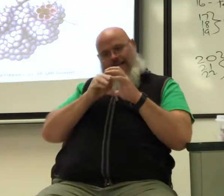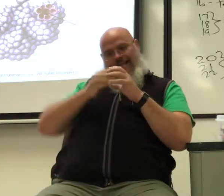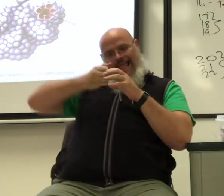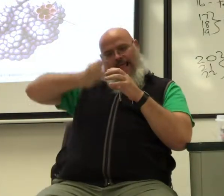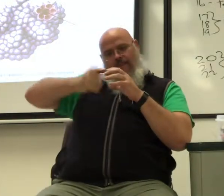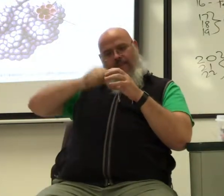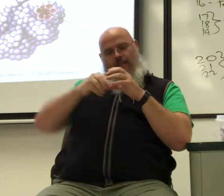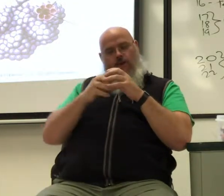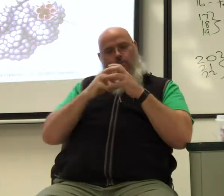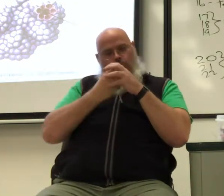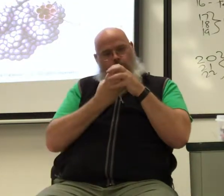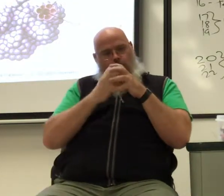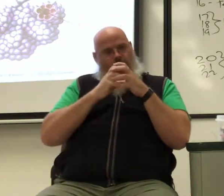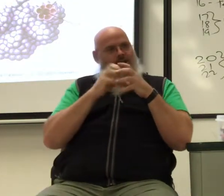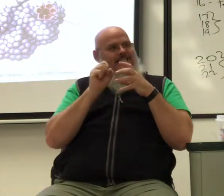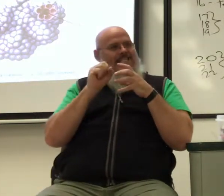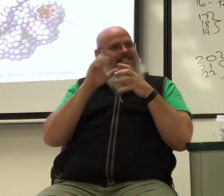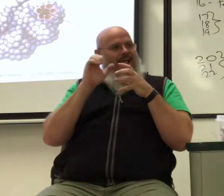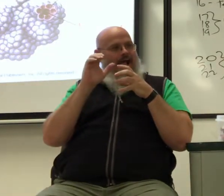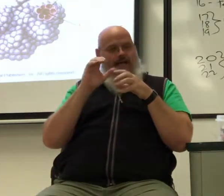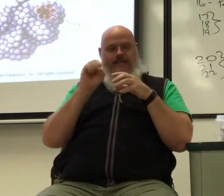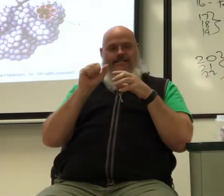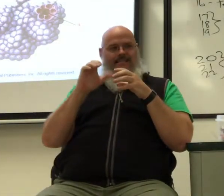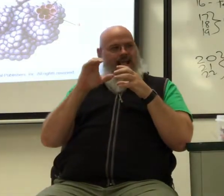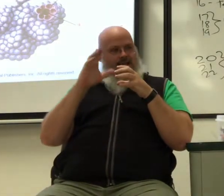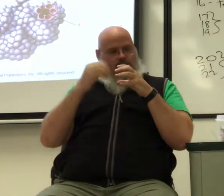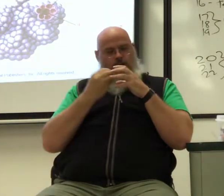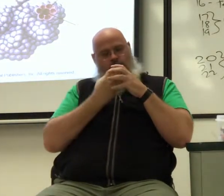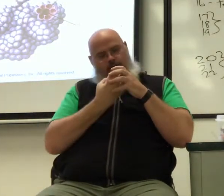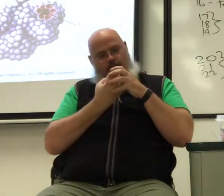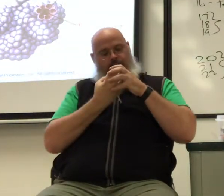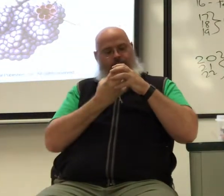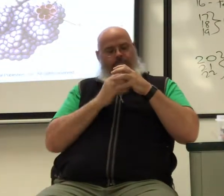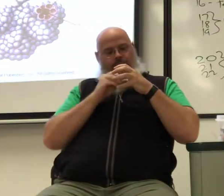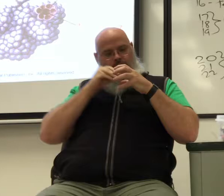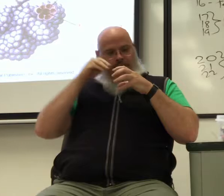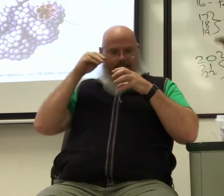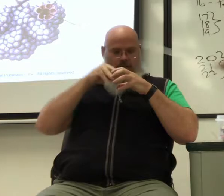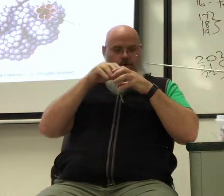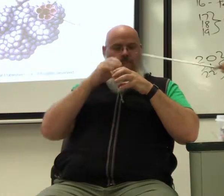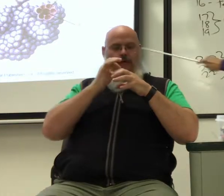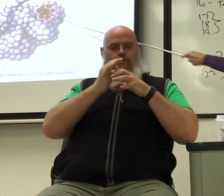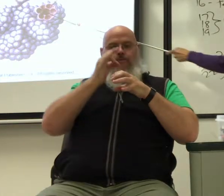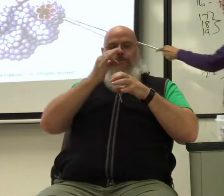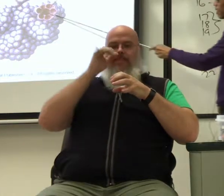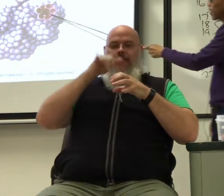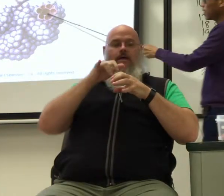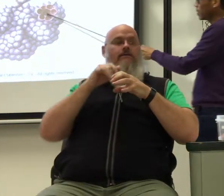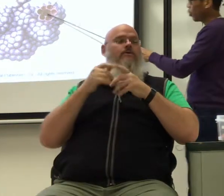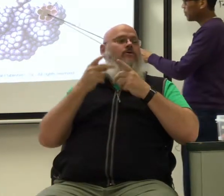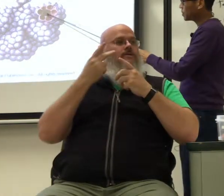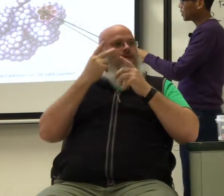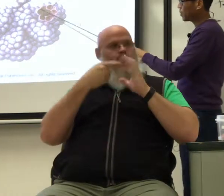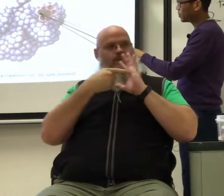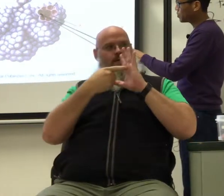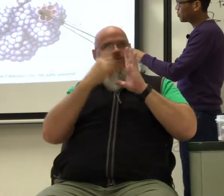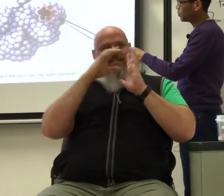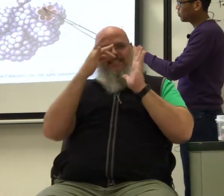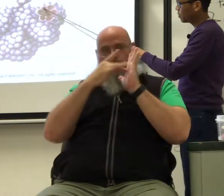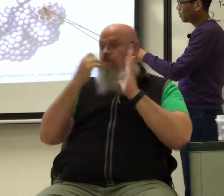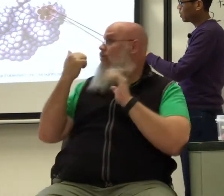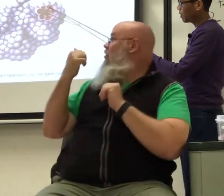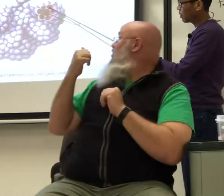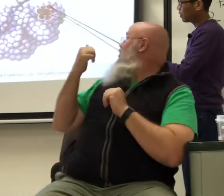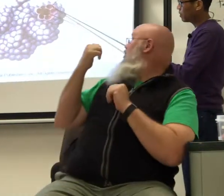tiny microscopic air sacs. And they do point to one alveolar duct on the picture there. So it's in the center, right? And it opens up